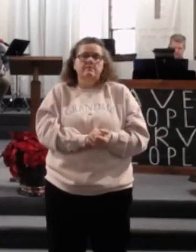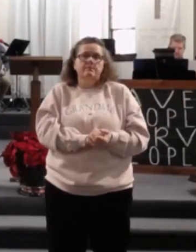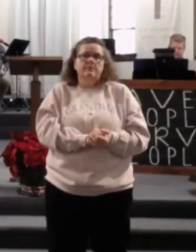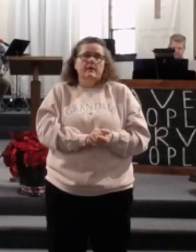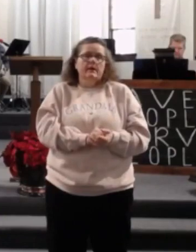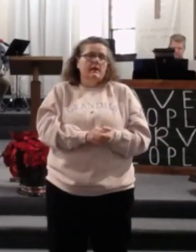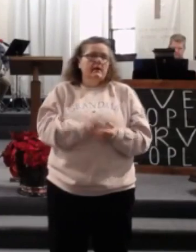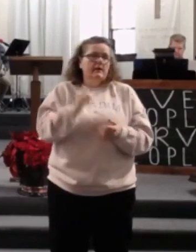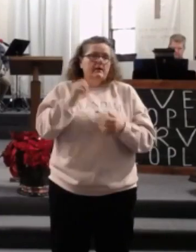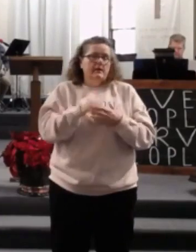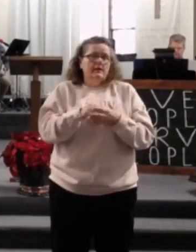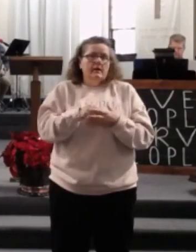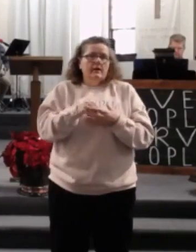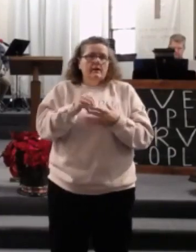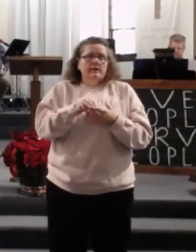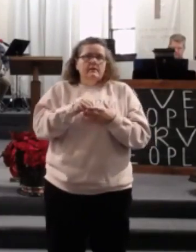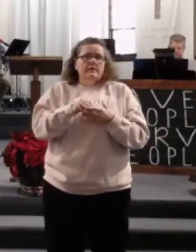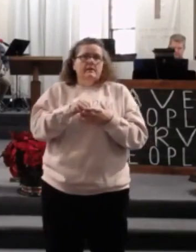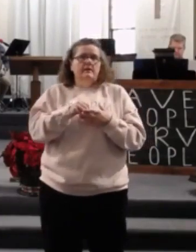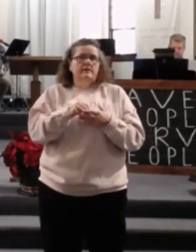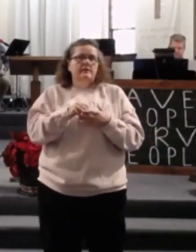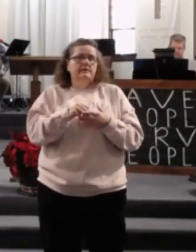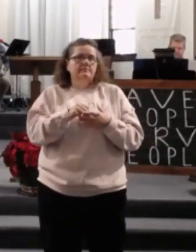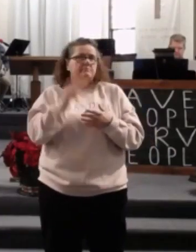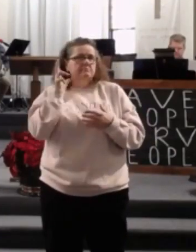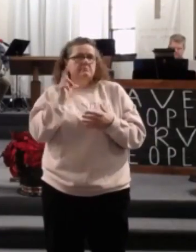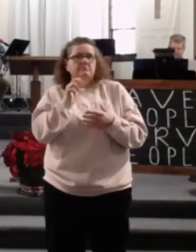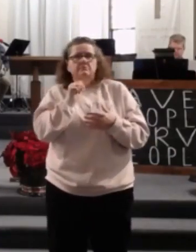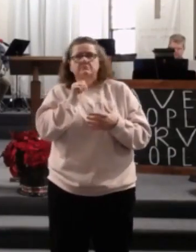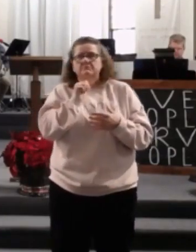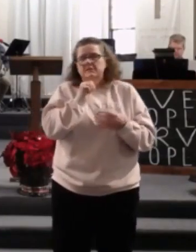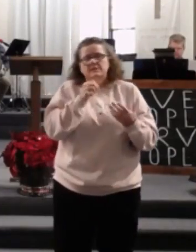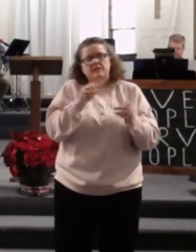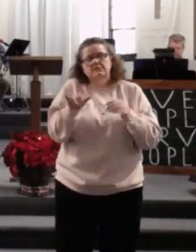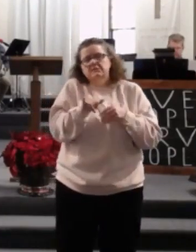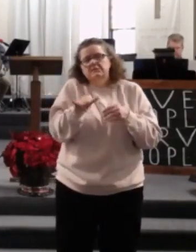It sounds like money, but Lord, it's not. It's love.